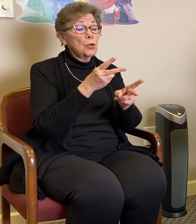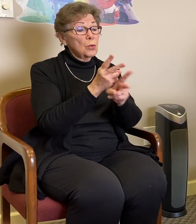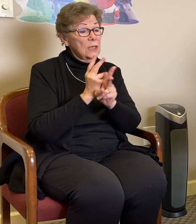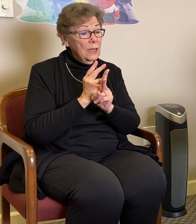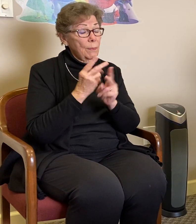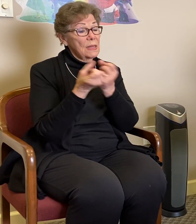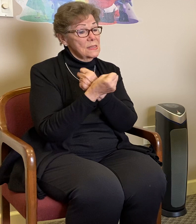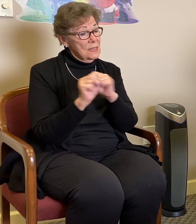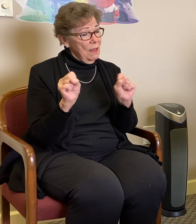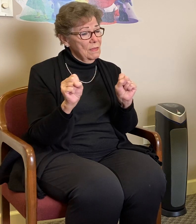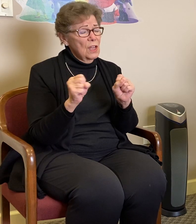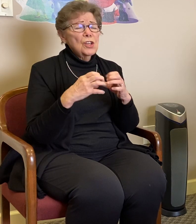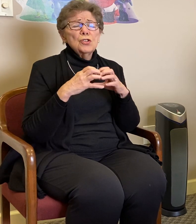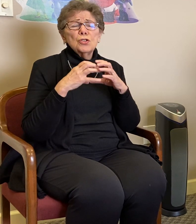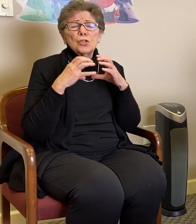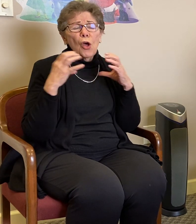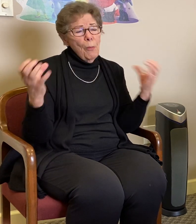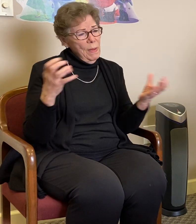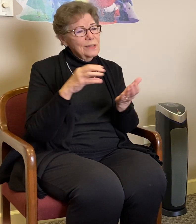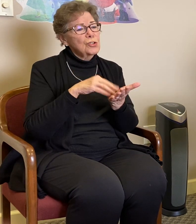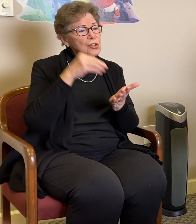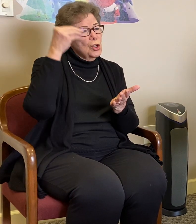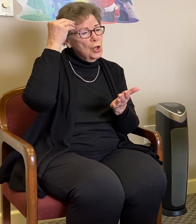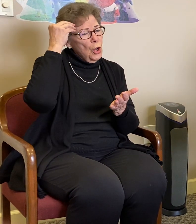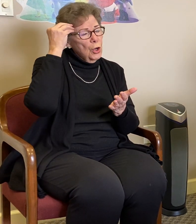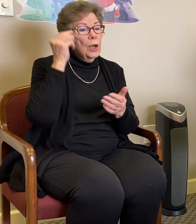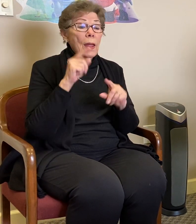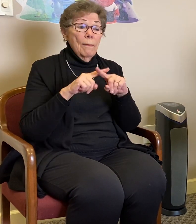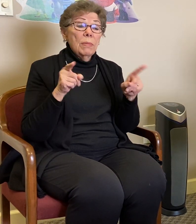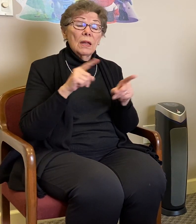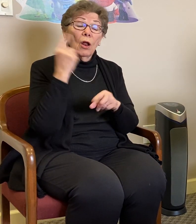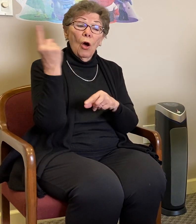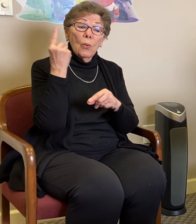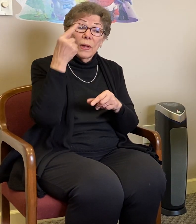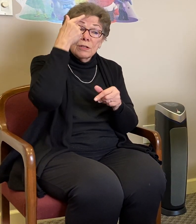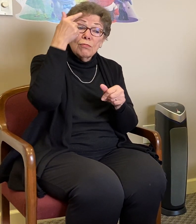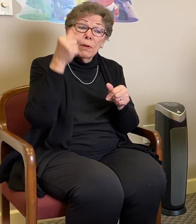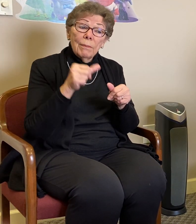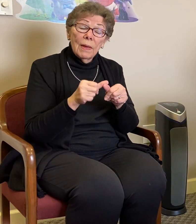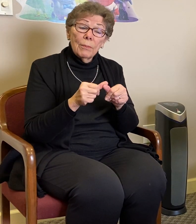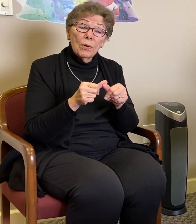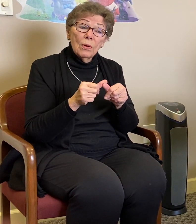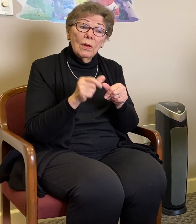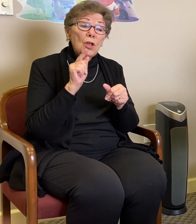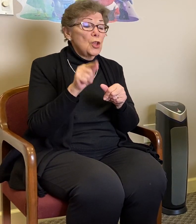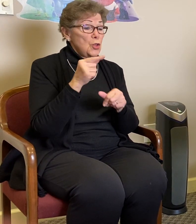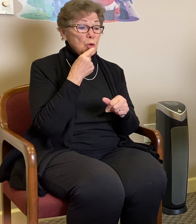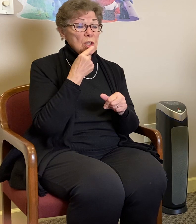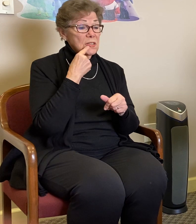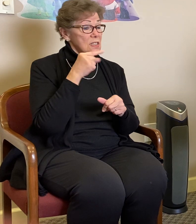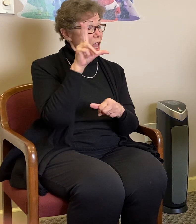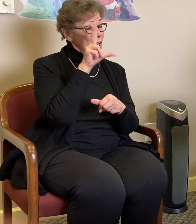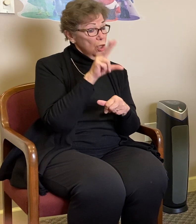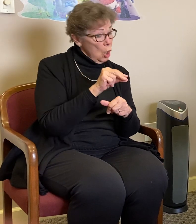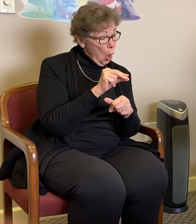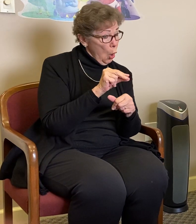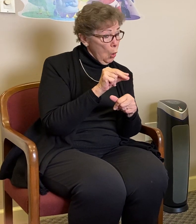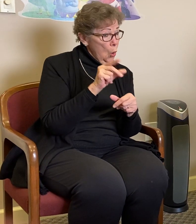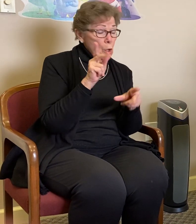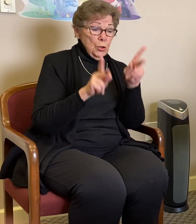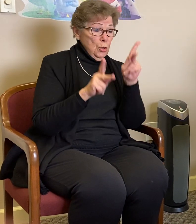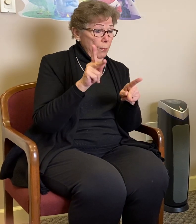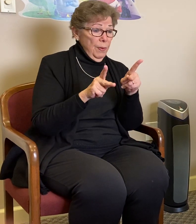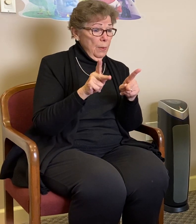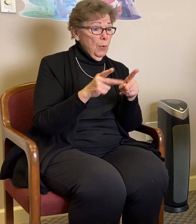There's so much to learn, but always remember, you can say no to people who